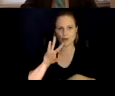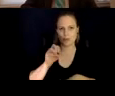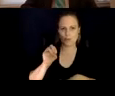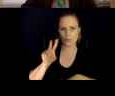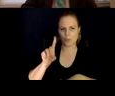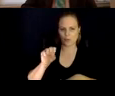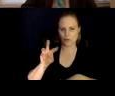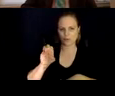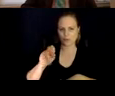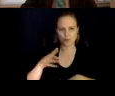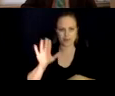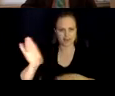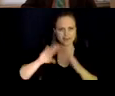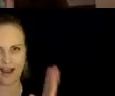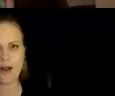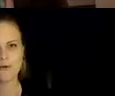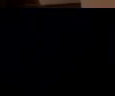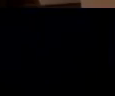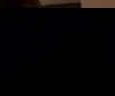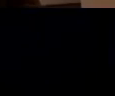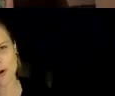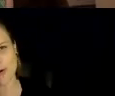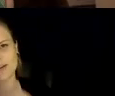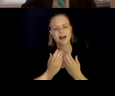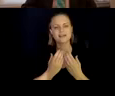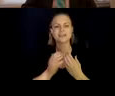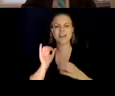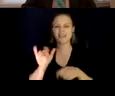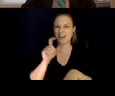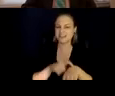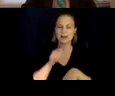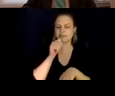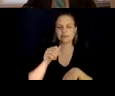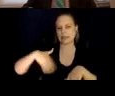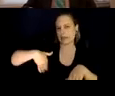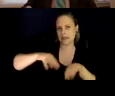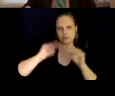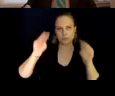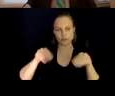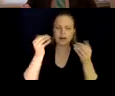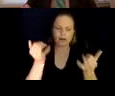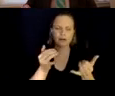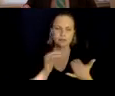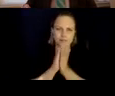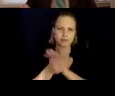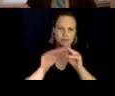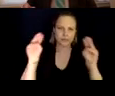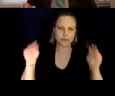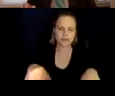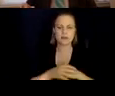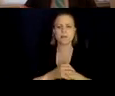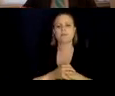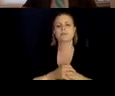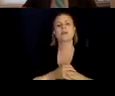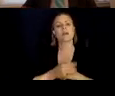house for the classes. At that point, it wasn't a museum, it is now. But we